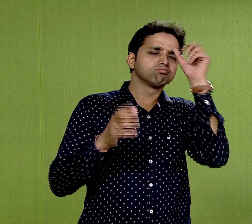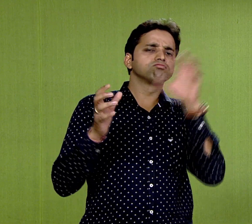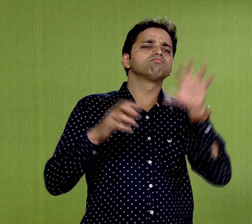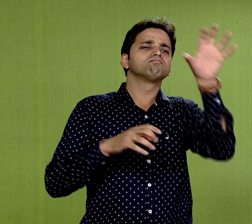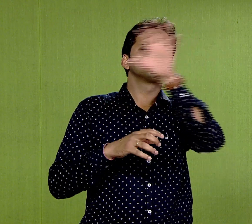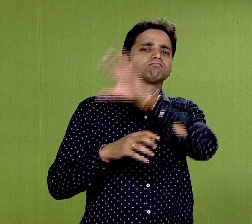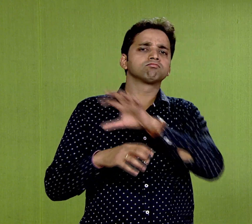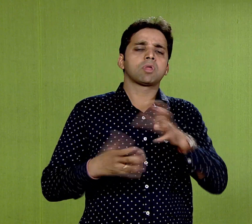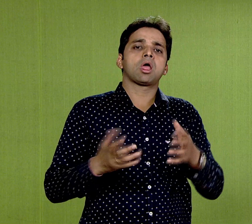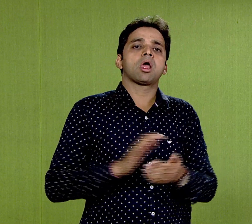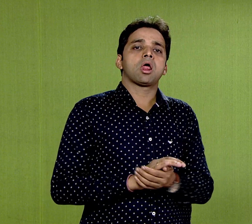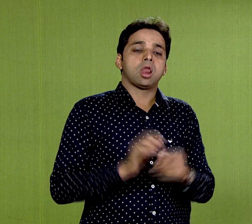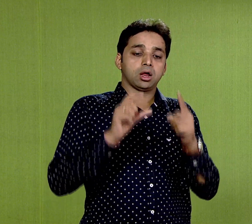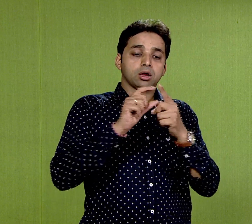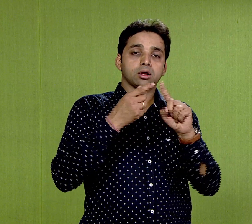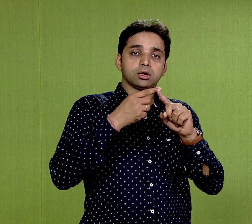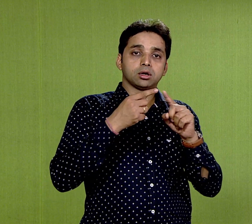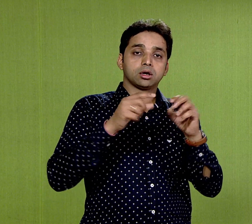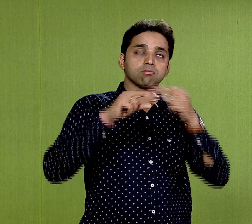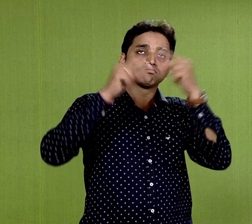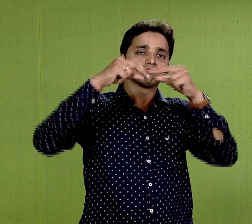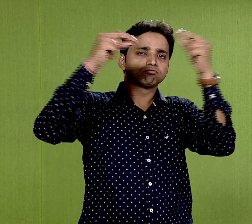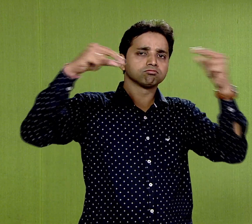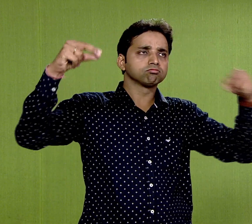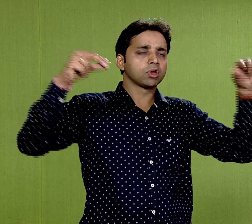like the decorative paintings of the palace